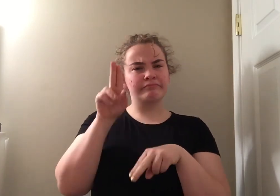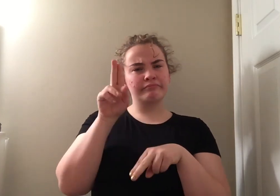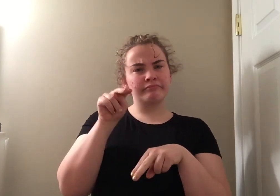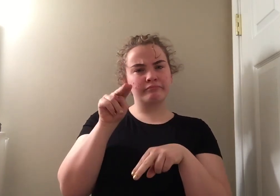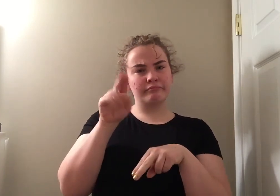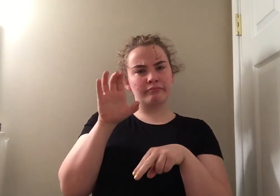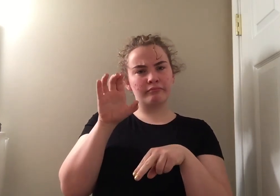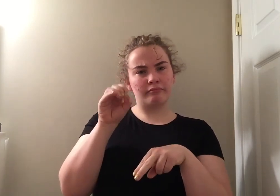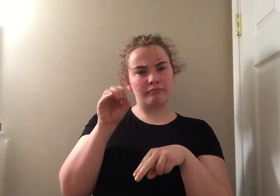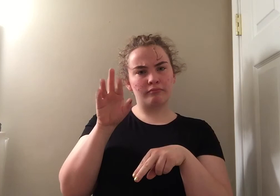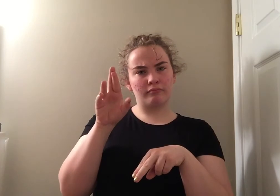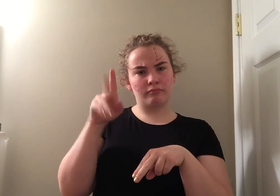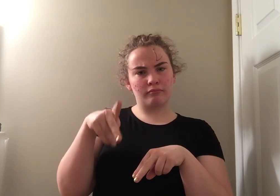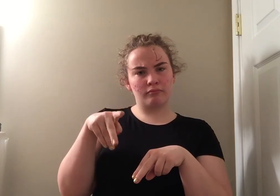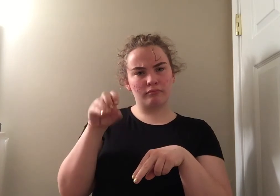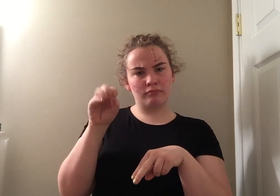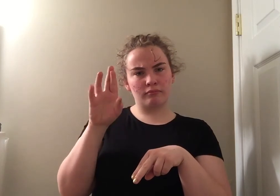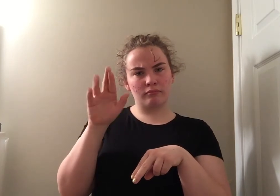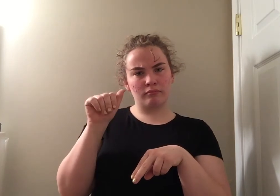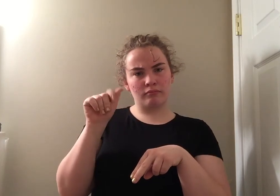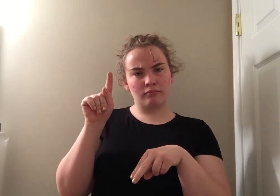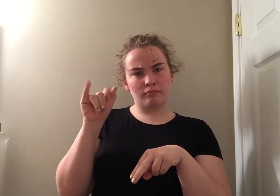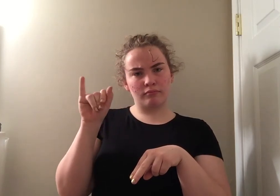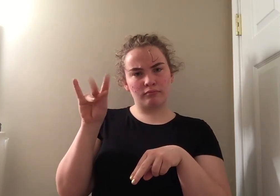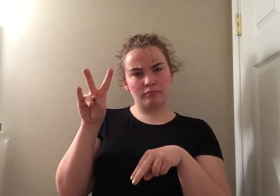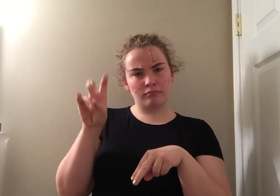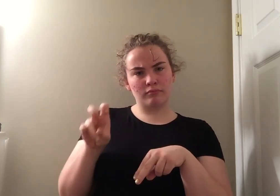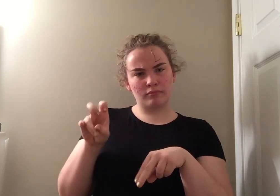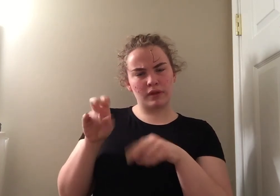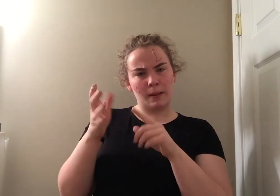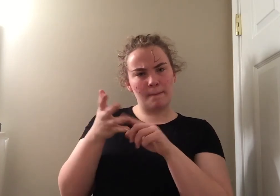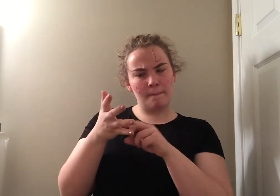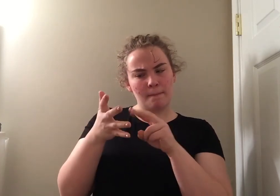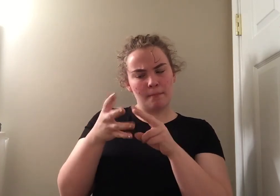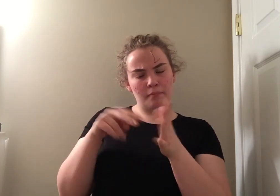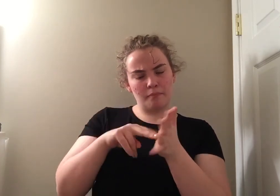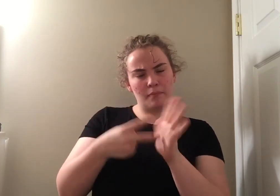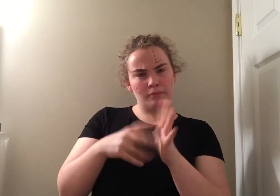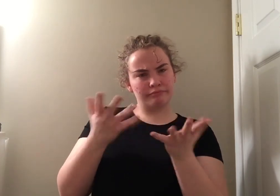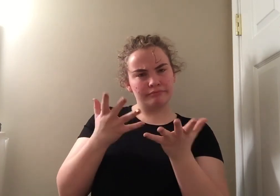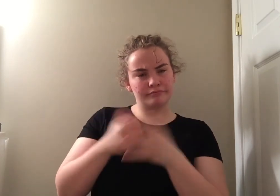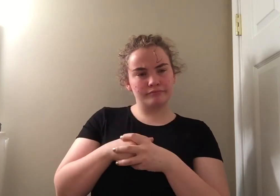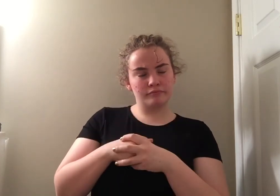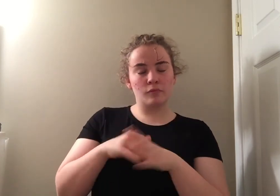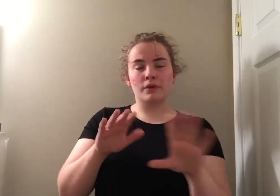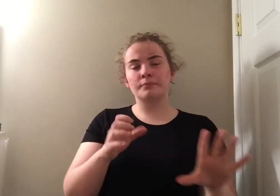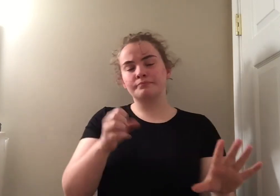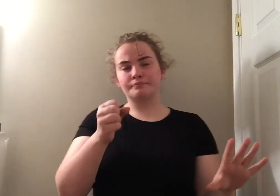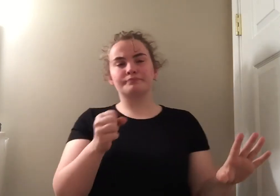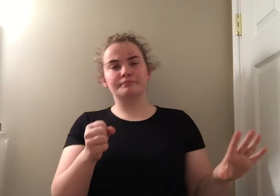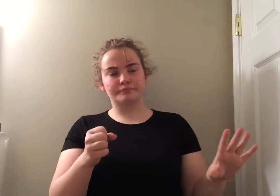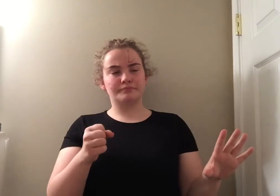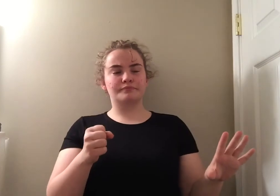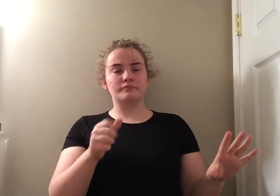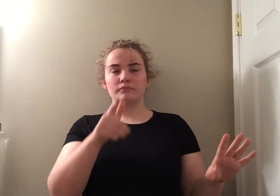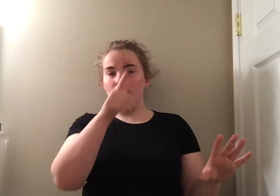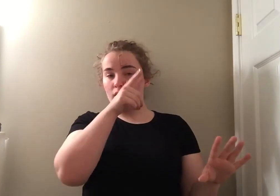parents were more than a bit doubtful about leaving the two of them alone together. What can we use based on those context